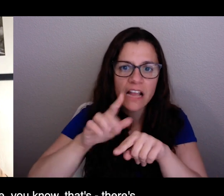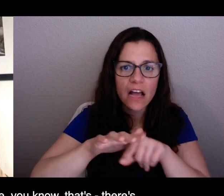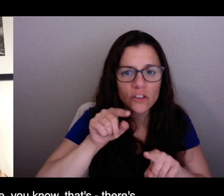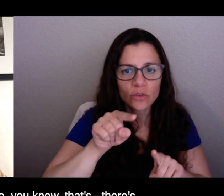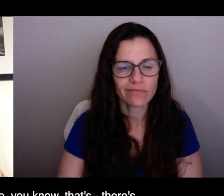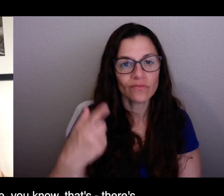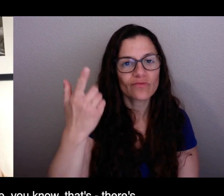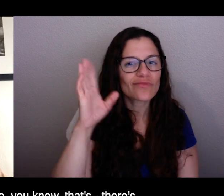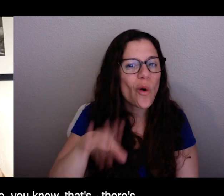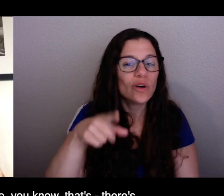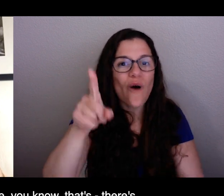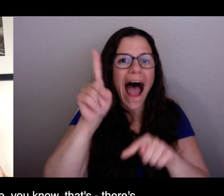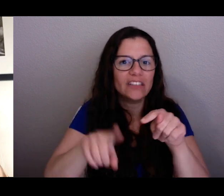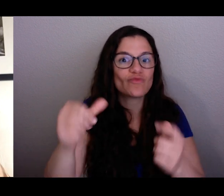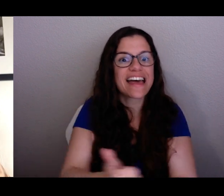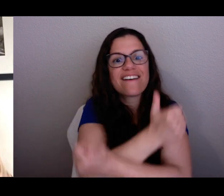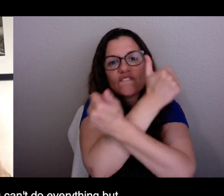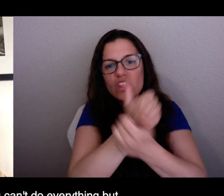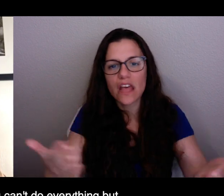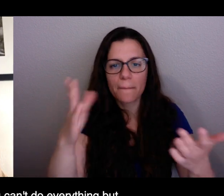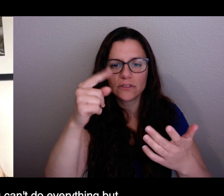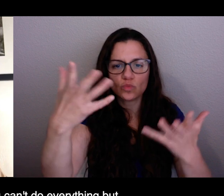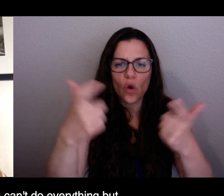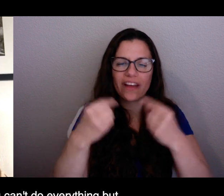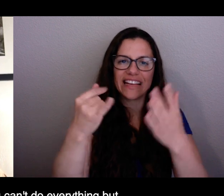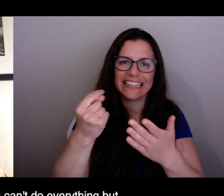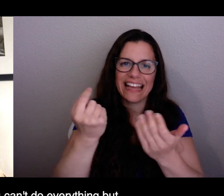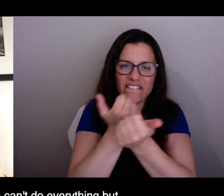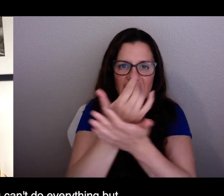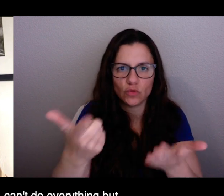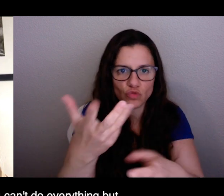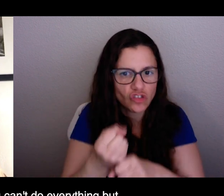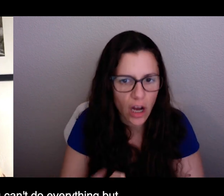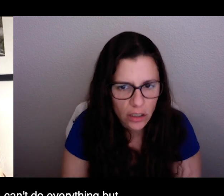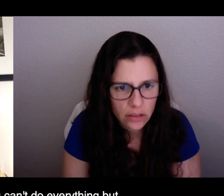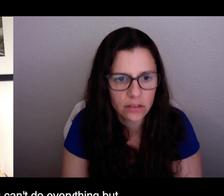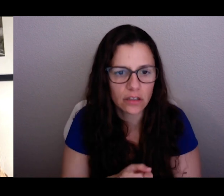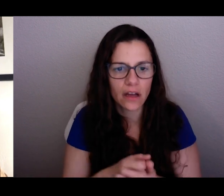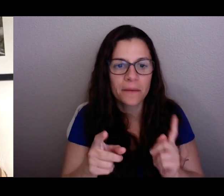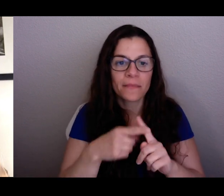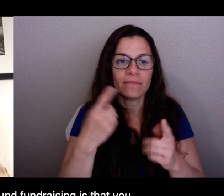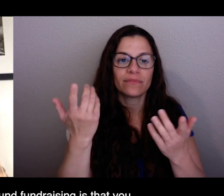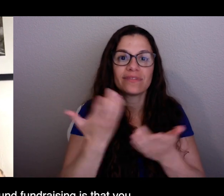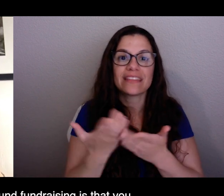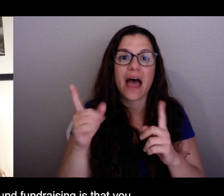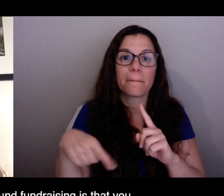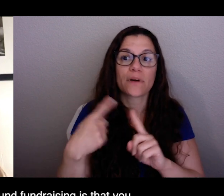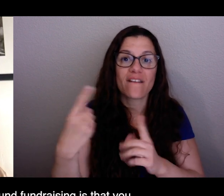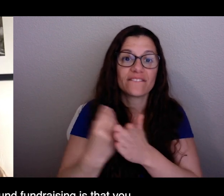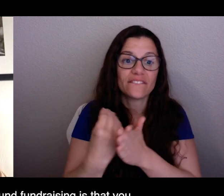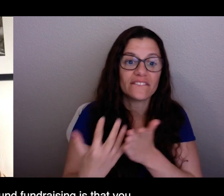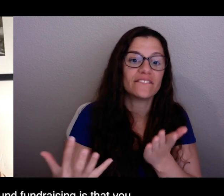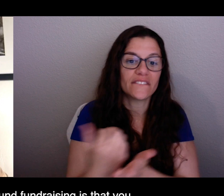There's people counting on you, and it's, you can't do everything, but you want to give it everything you got. But the thing